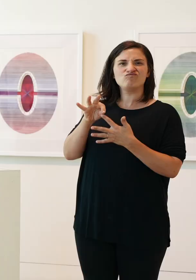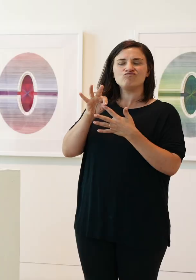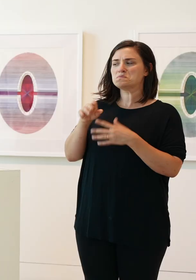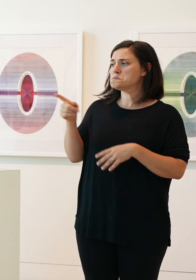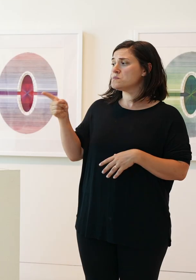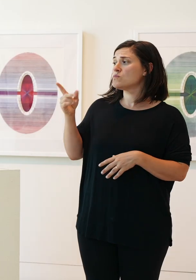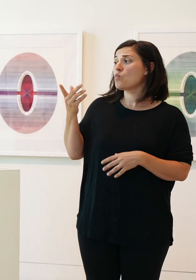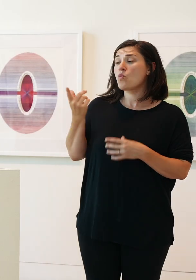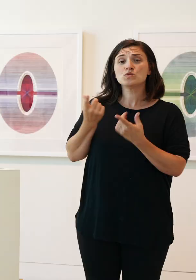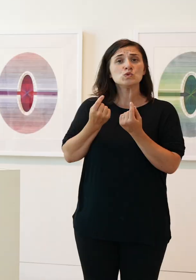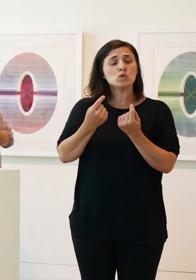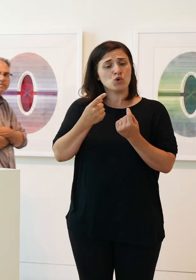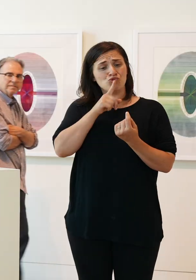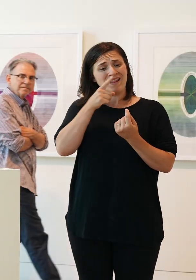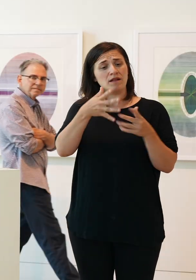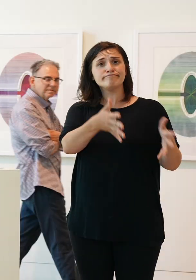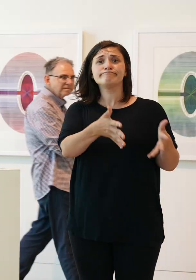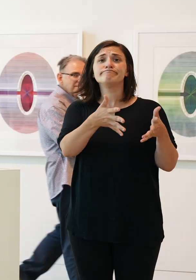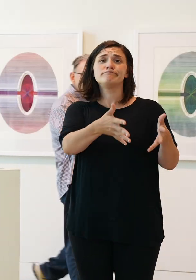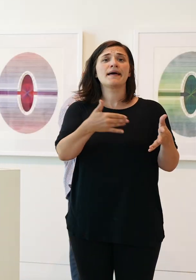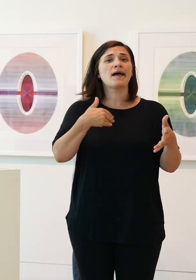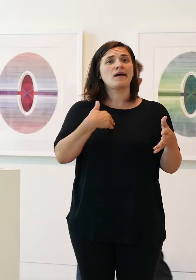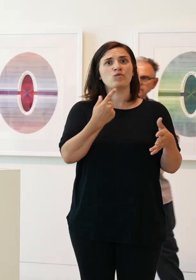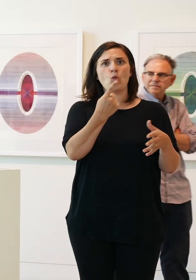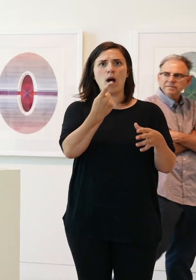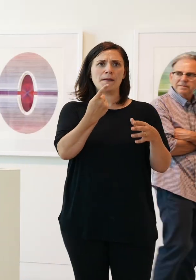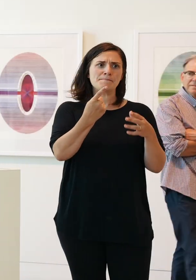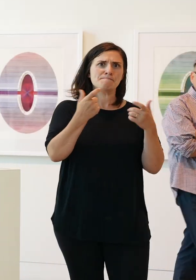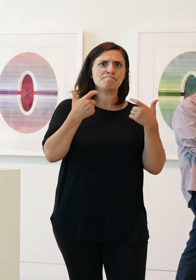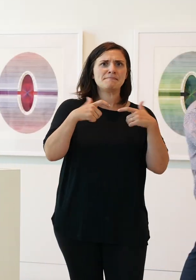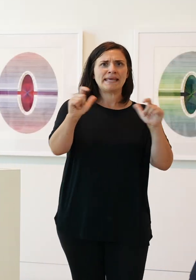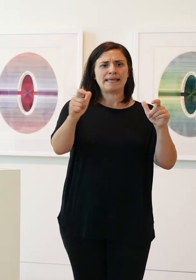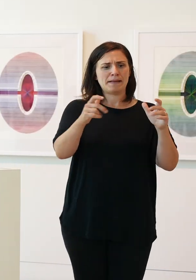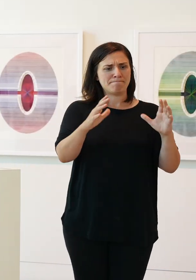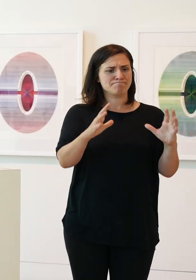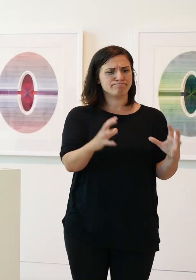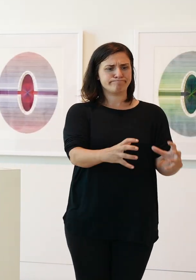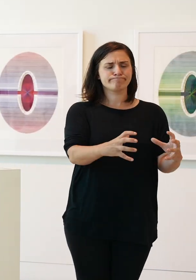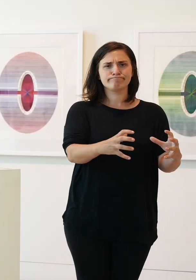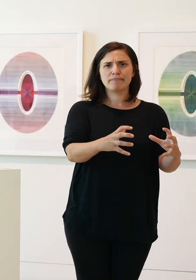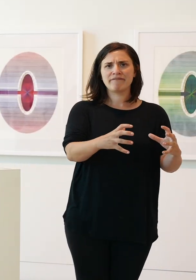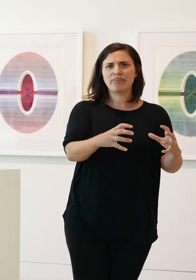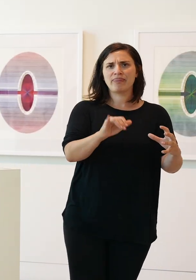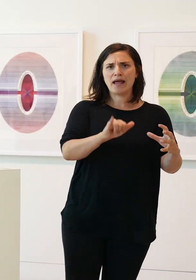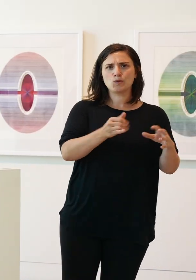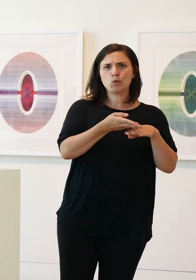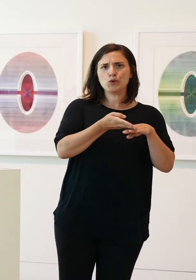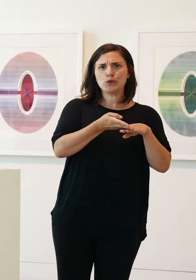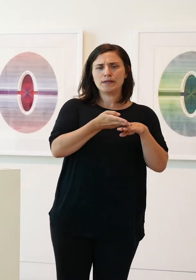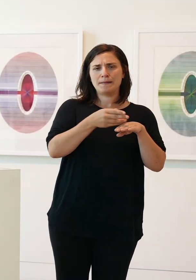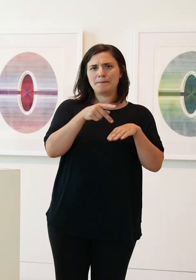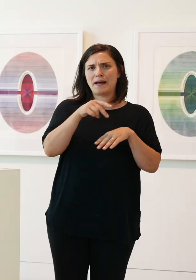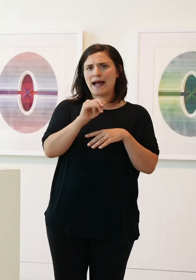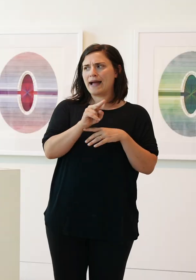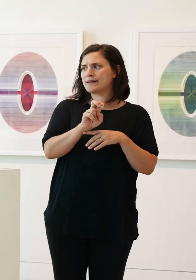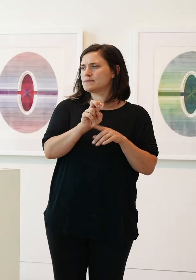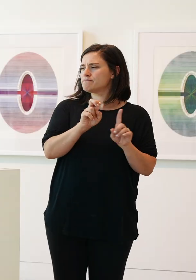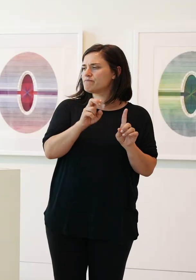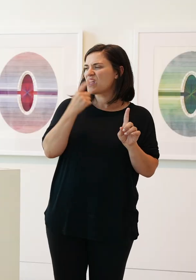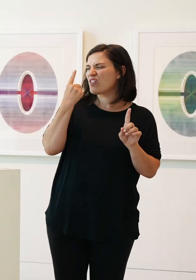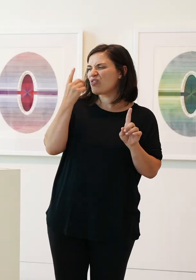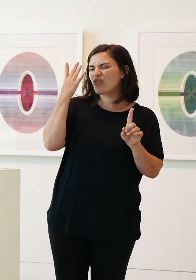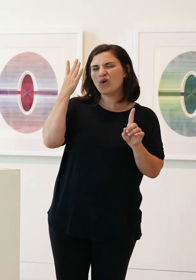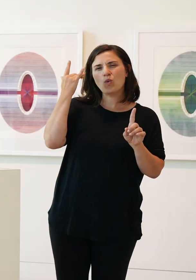of island pine, and I had just started hollowing it out and made this form, and I just kind of tapered it at